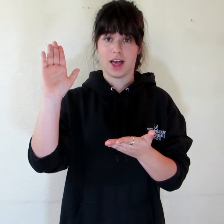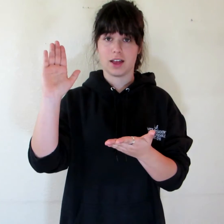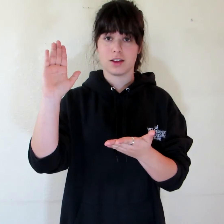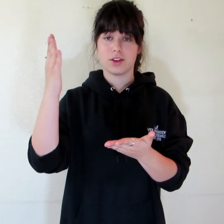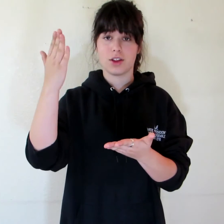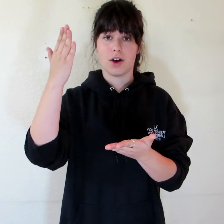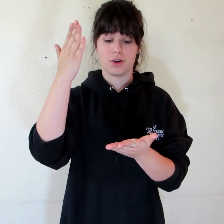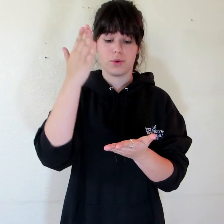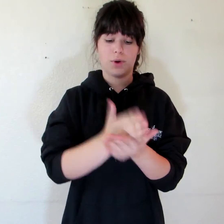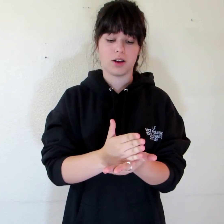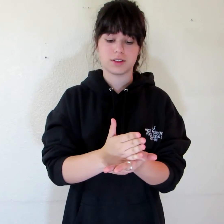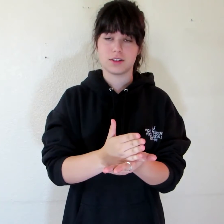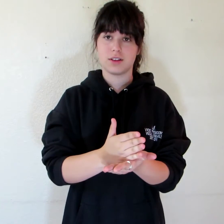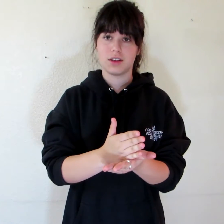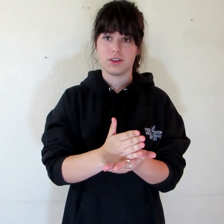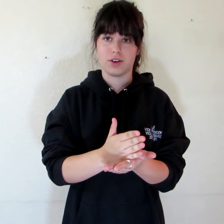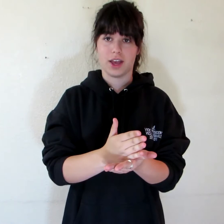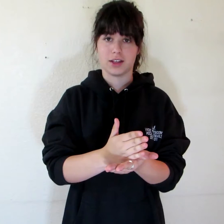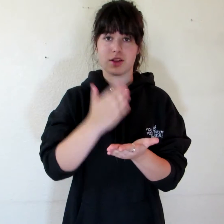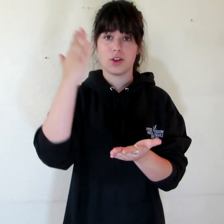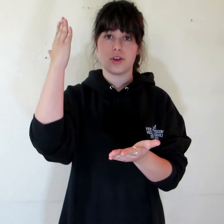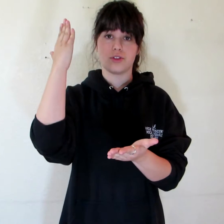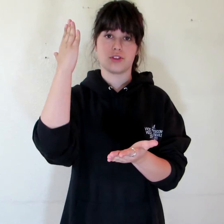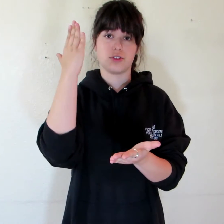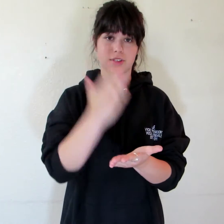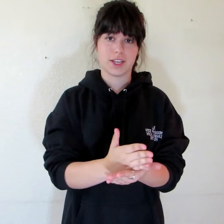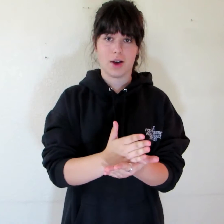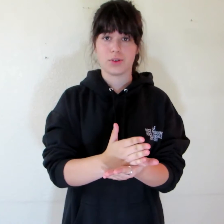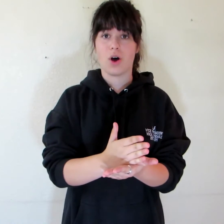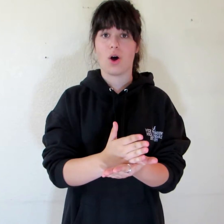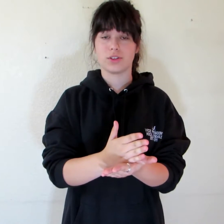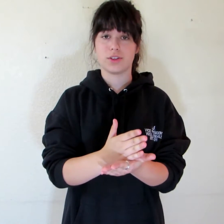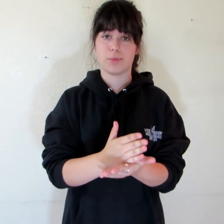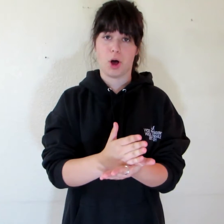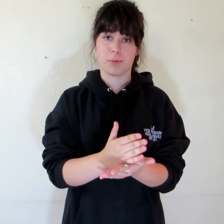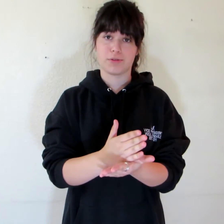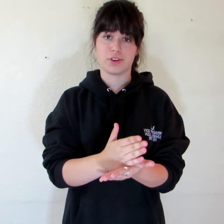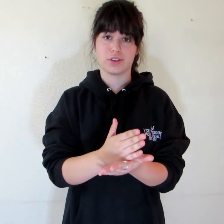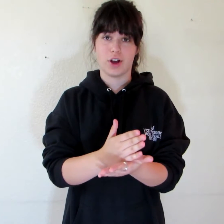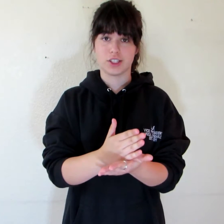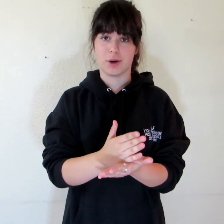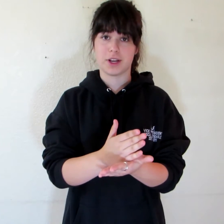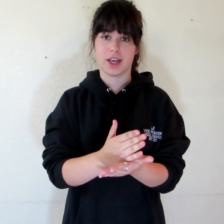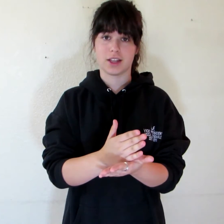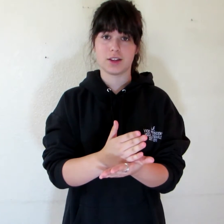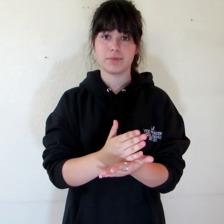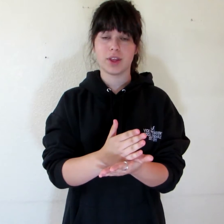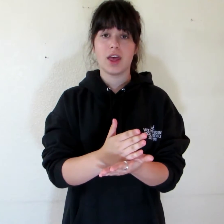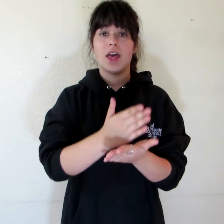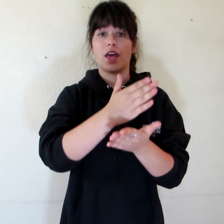flat across your hand, just down onto the palm of your non-dominant hand. If